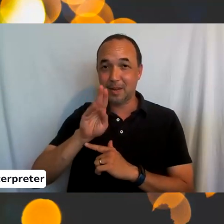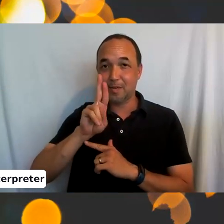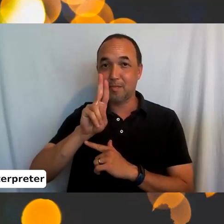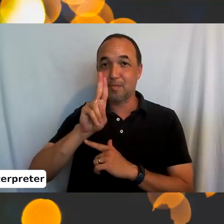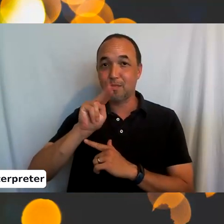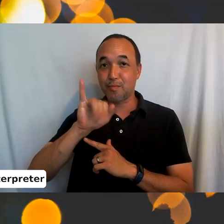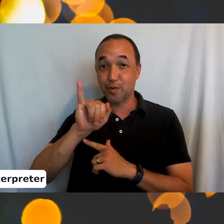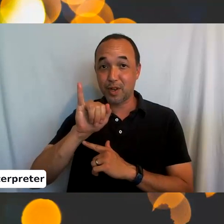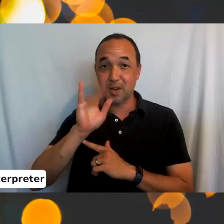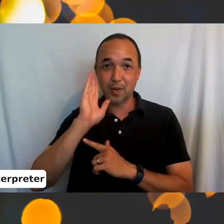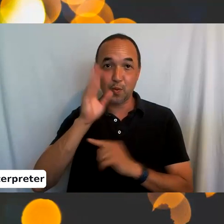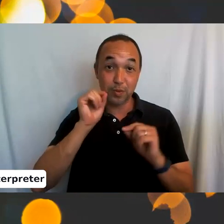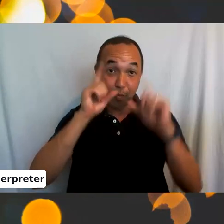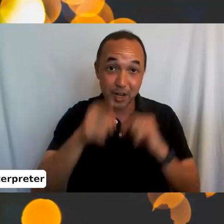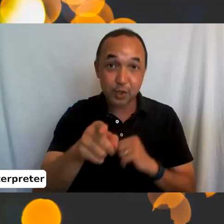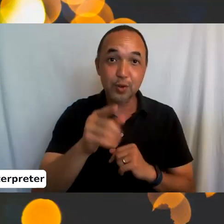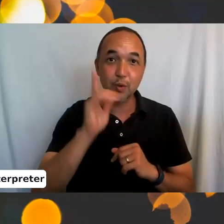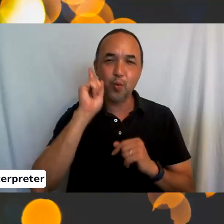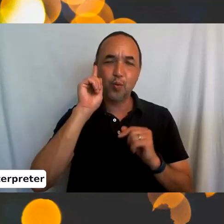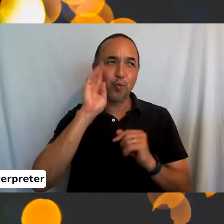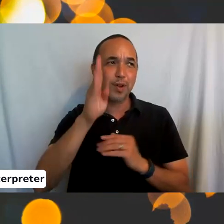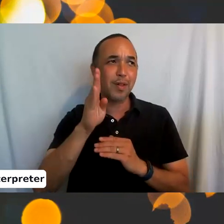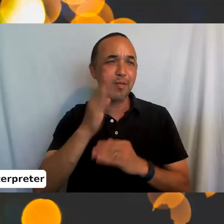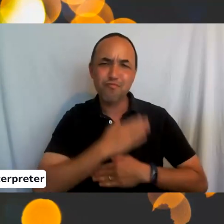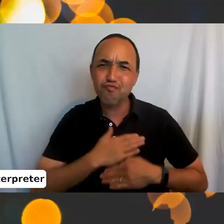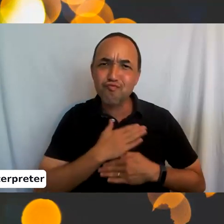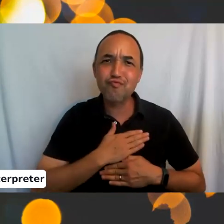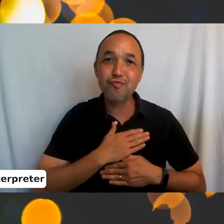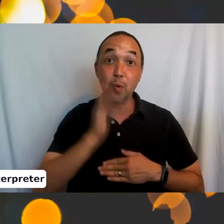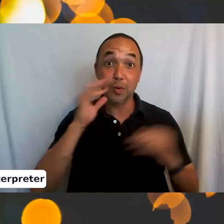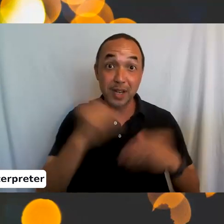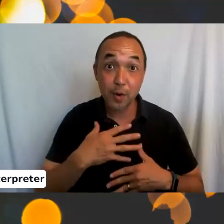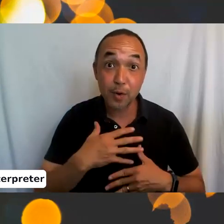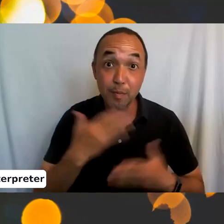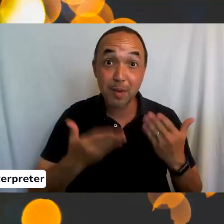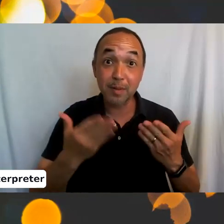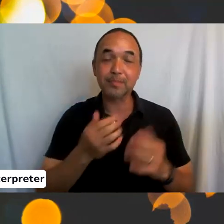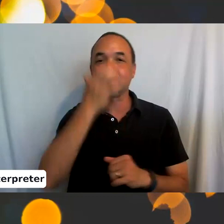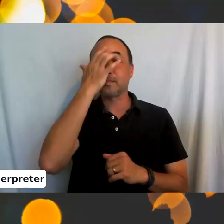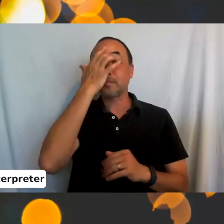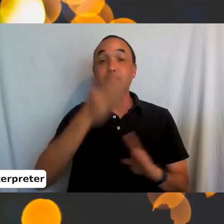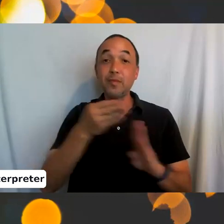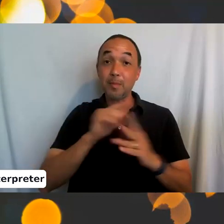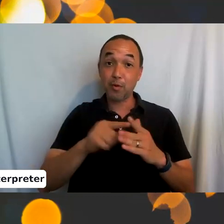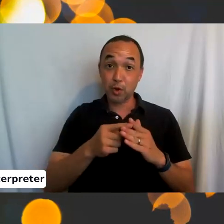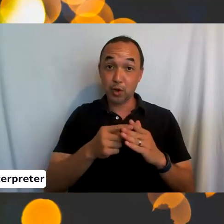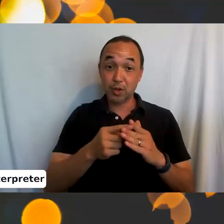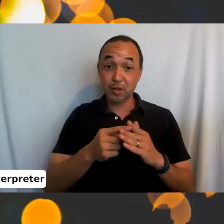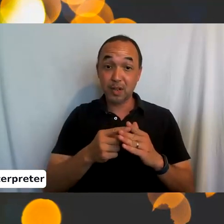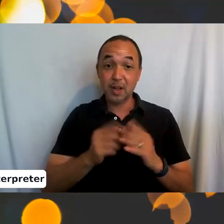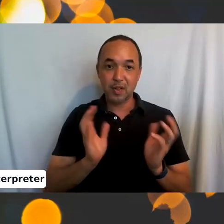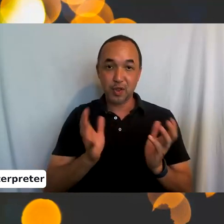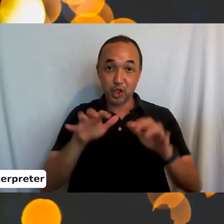will terrify you maybe, I don't know. I'm very excited. A few things before we start. The chat is now